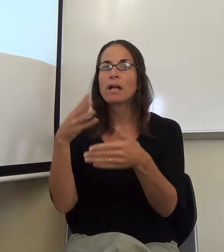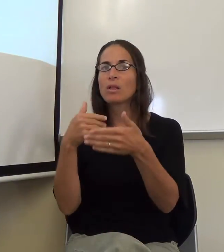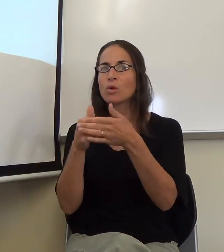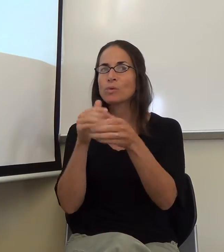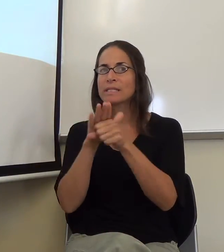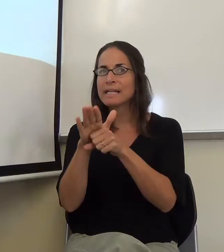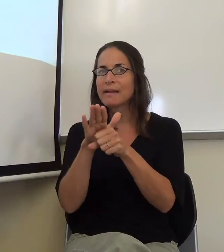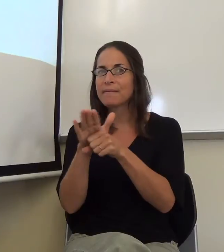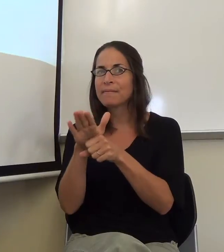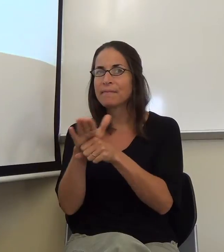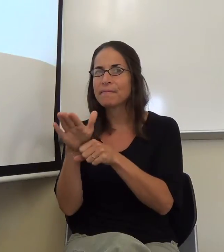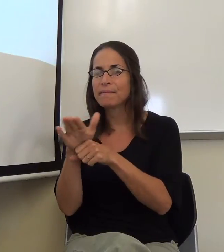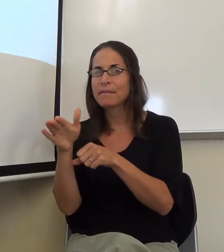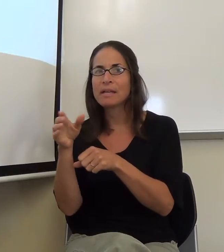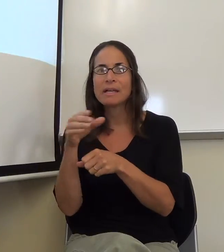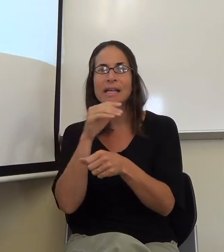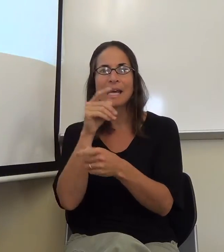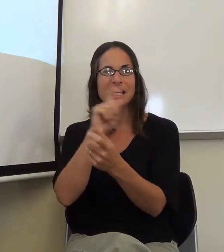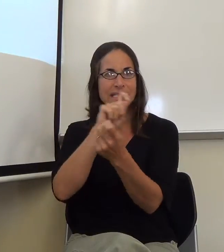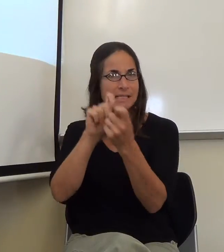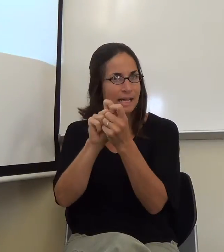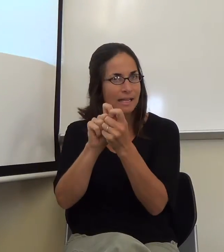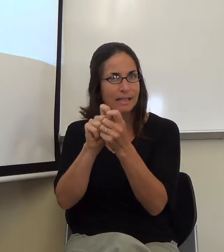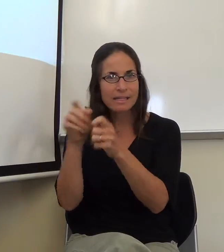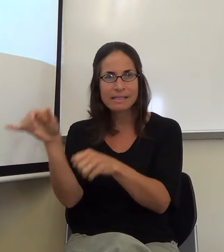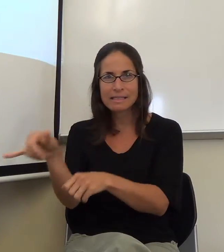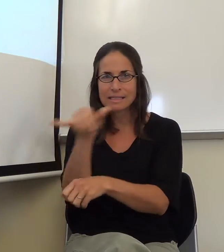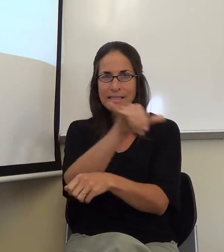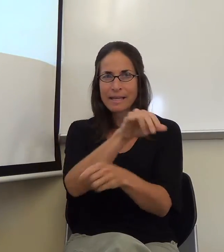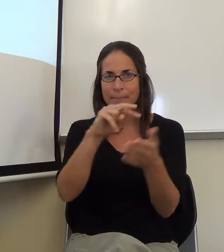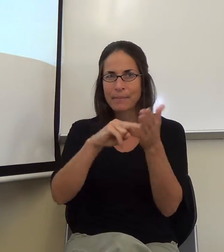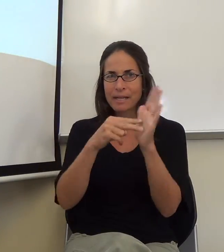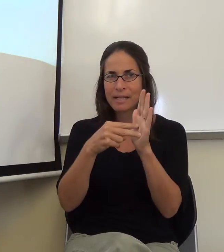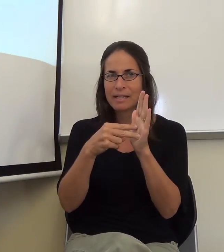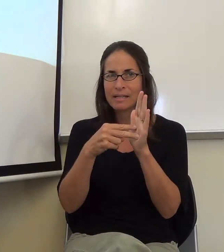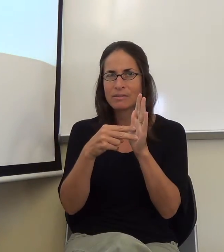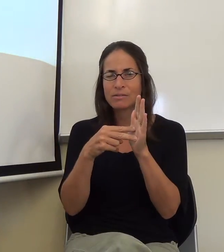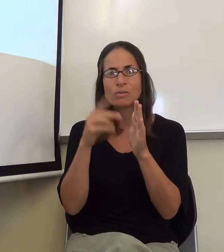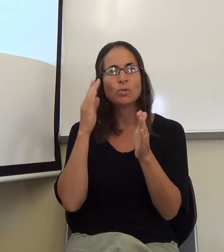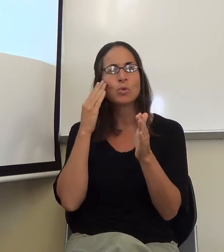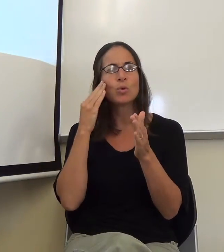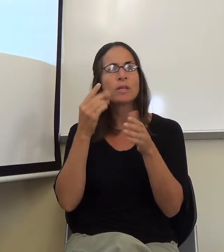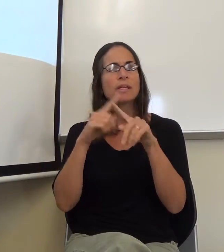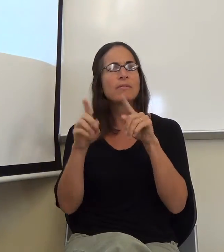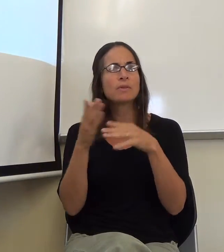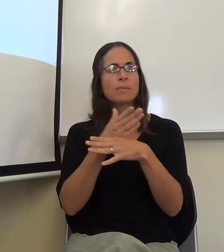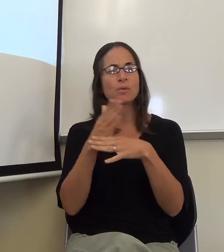It isn't what it really means in the dictionary. What's the difference between escalating and skyrocketing?